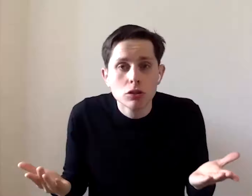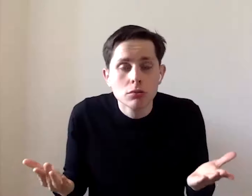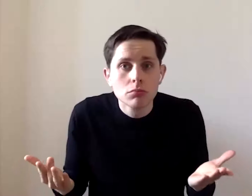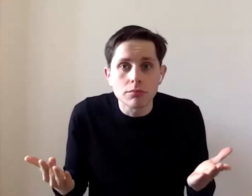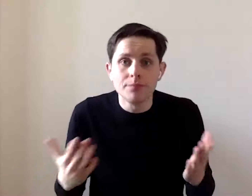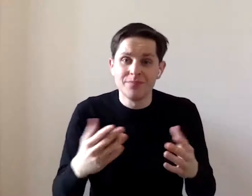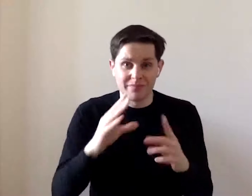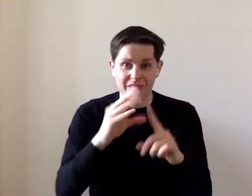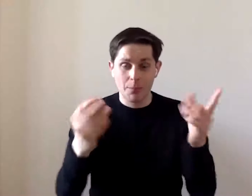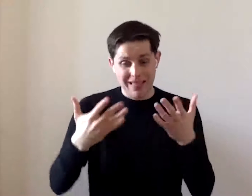needs to be present.